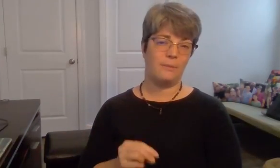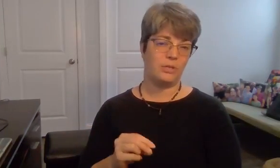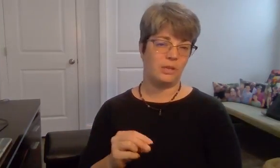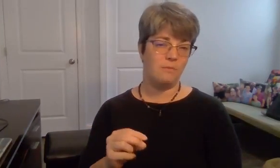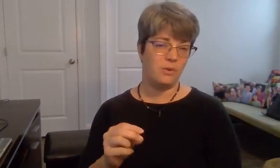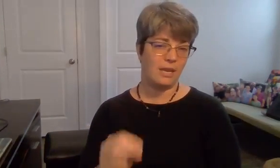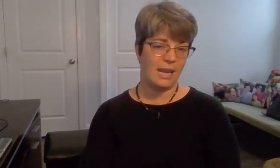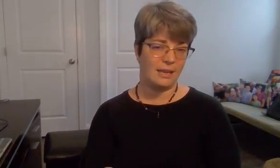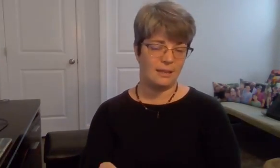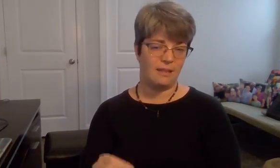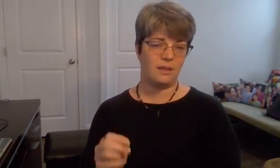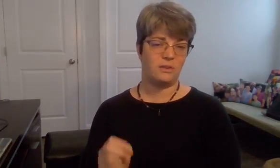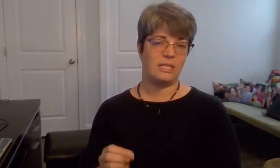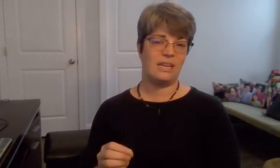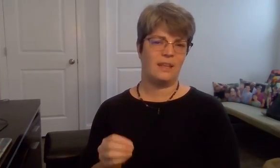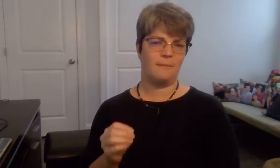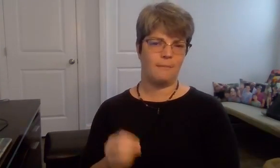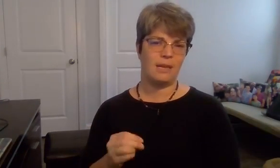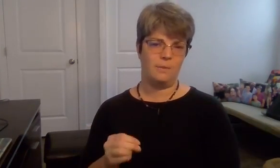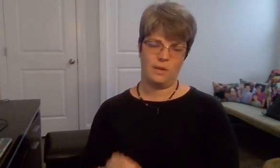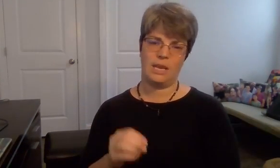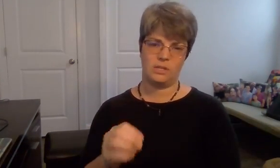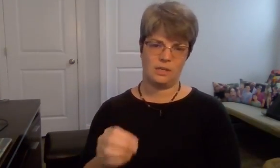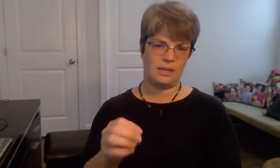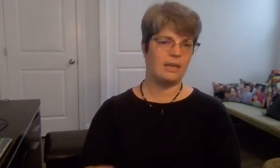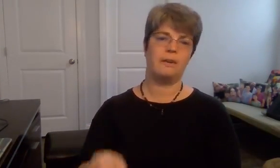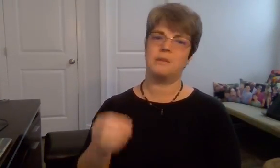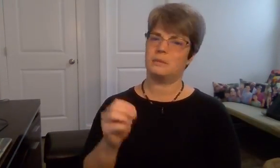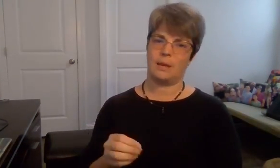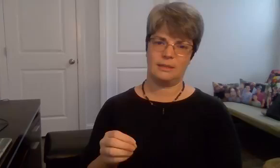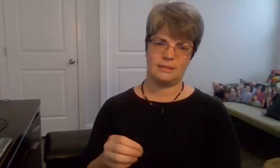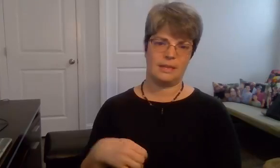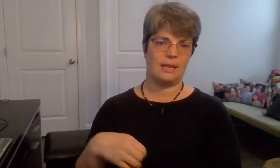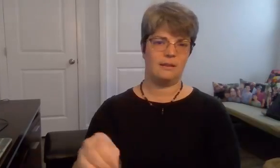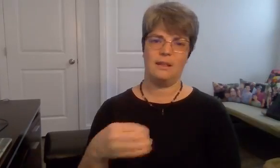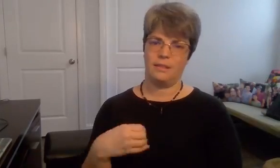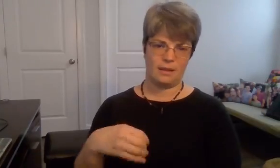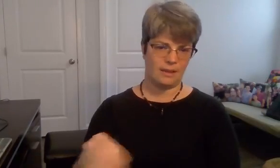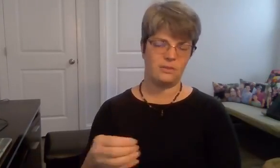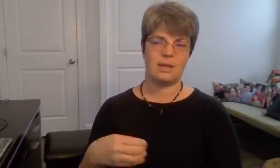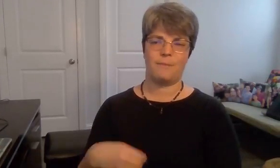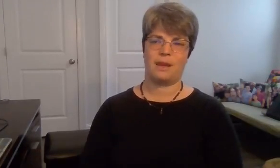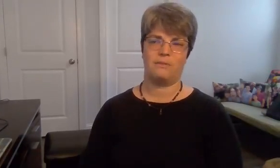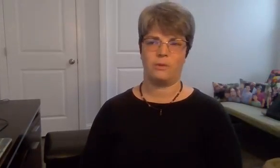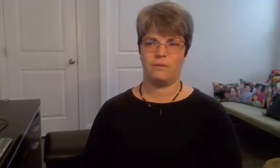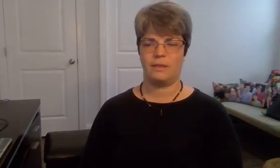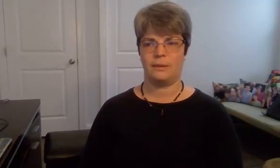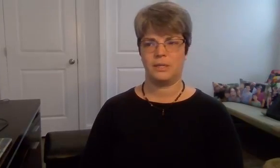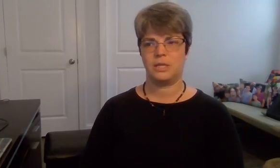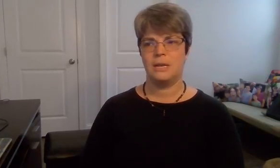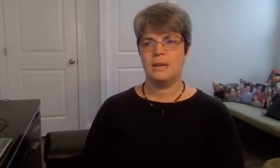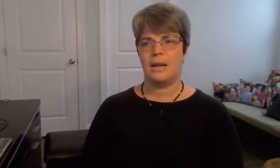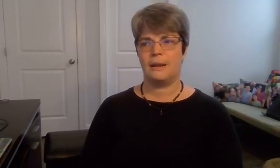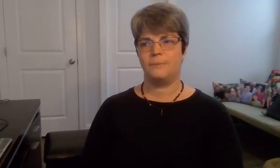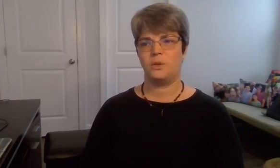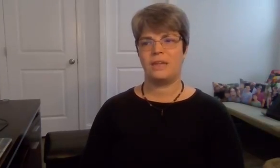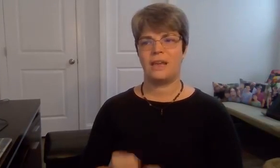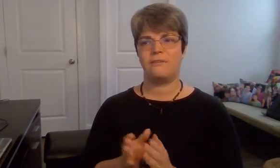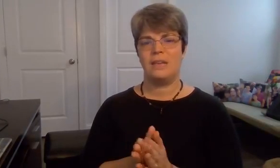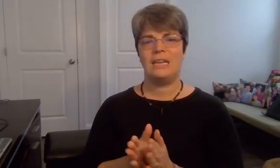to communicate, they understand that my communication can get a response. And again, there's that back and forth of language. So they have, even